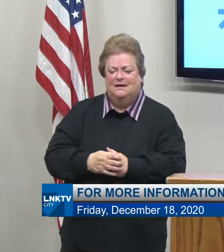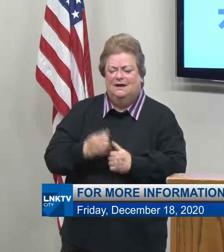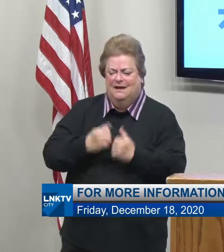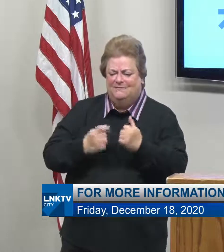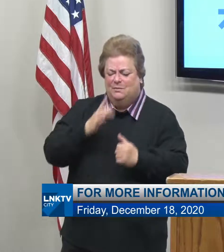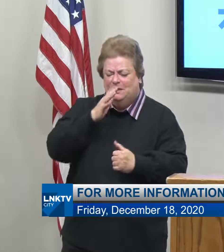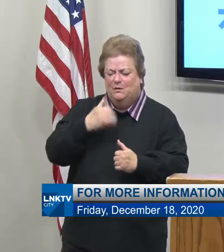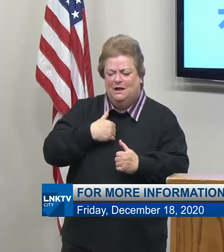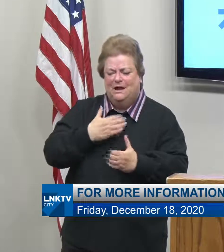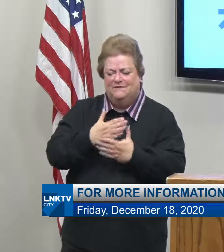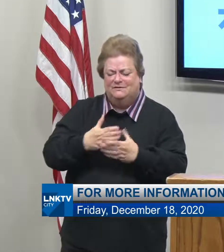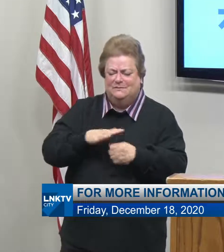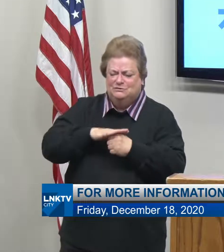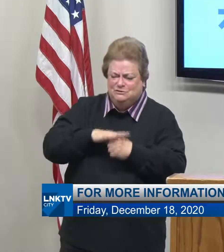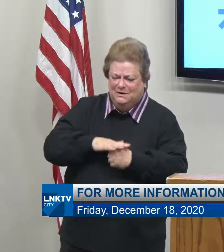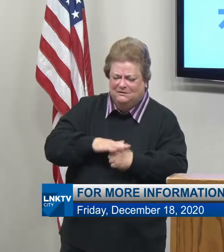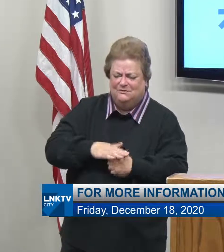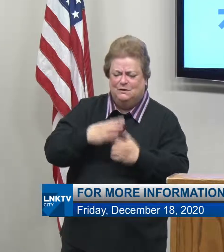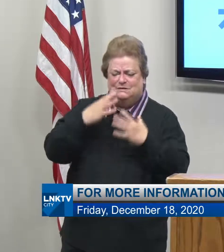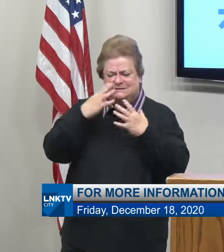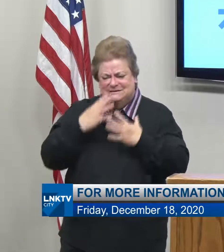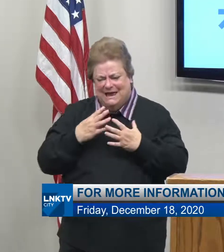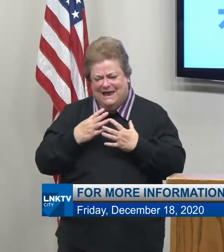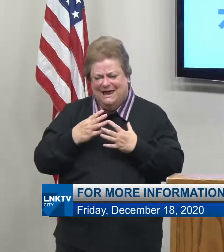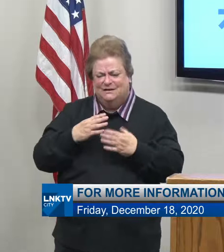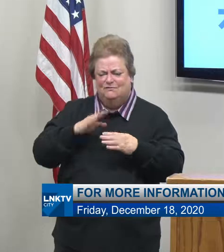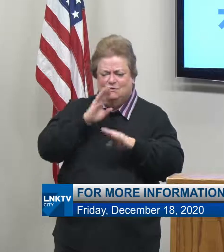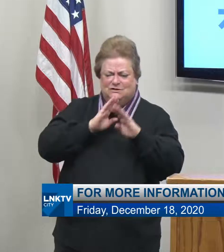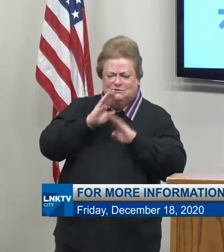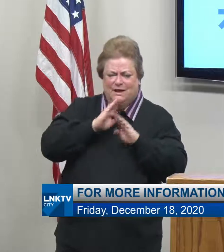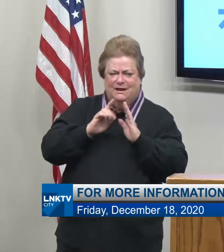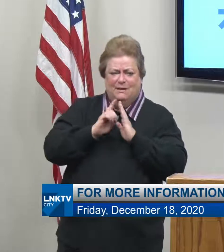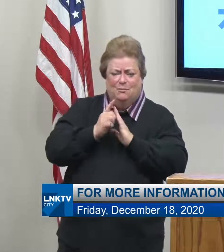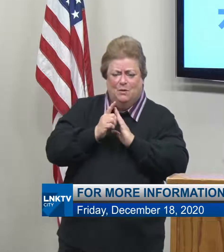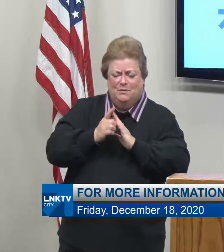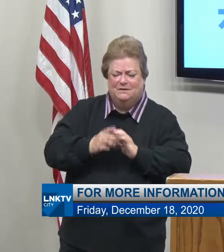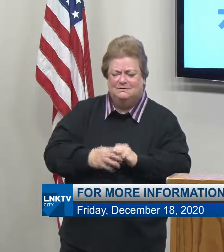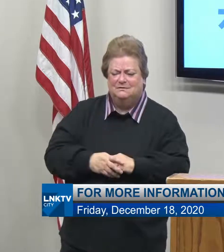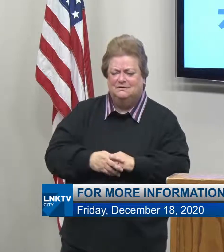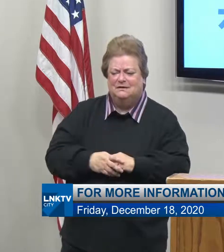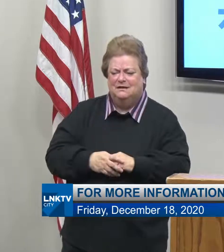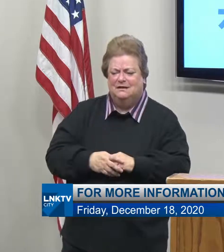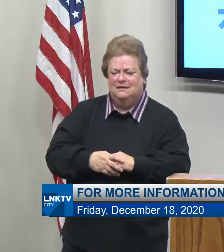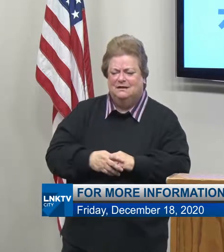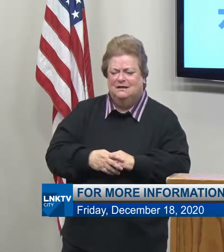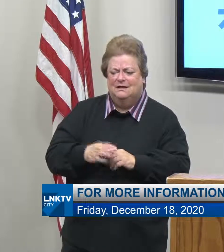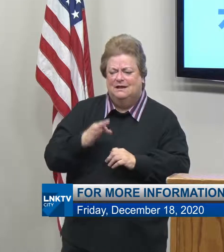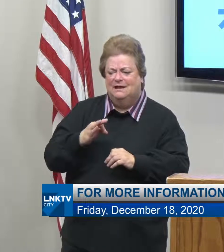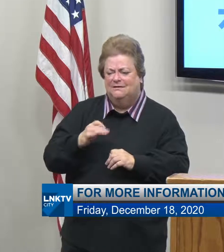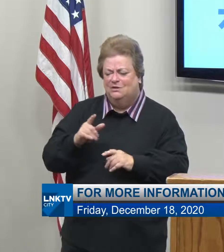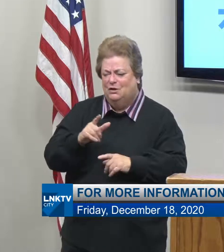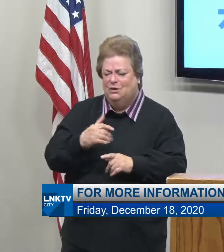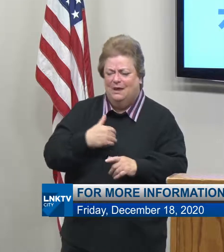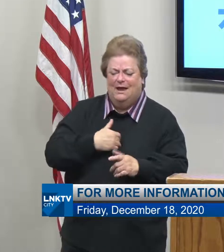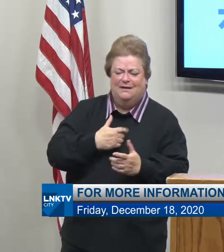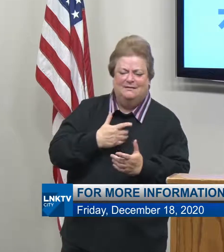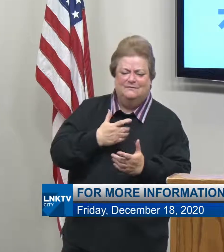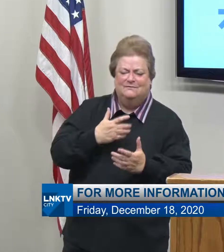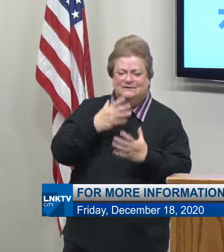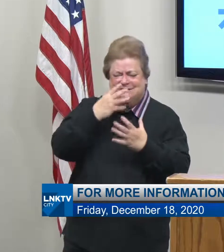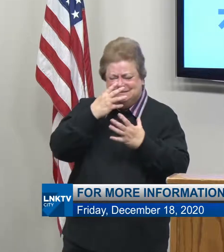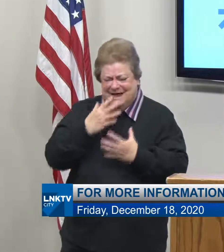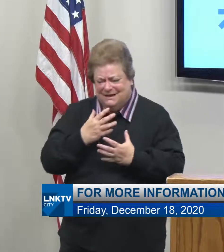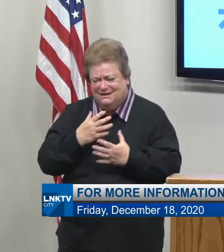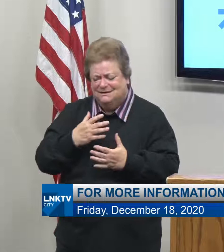stressful, sad, or frustrating moments, but if you or a family member's irritability, substance use, or sadness seems to